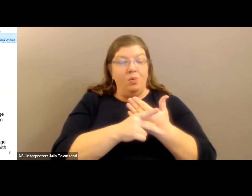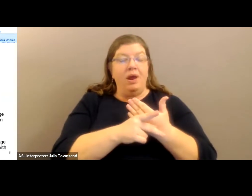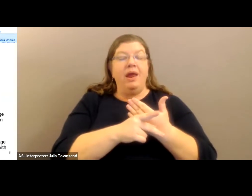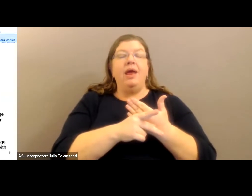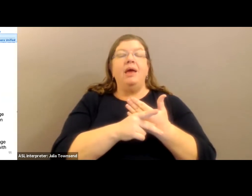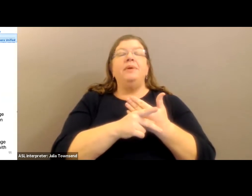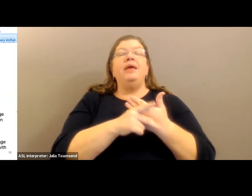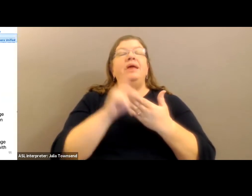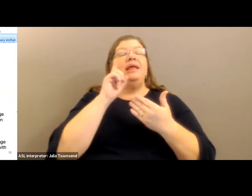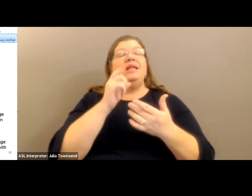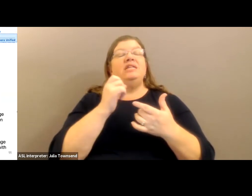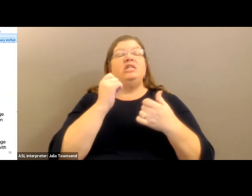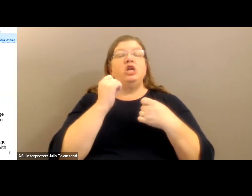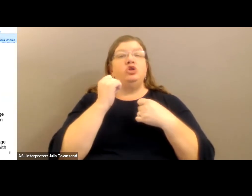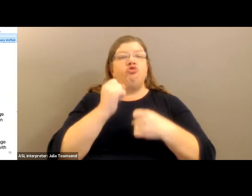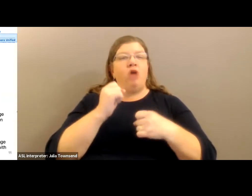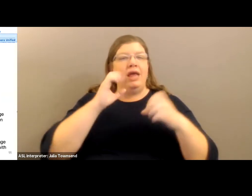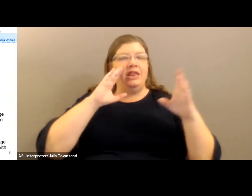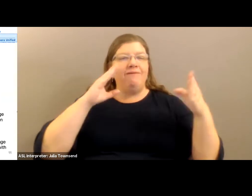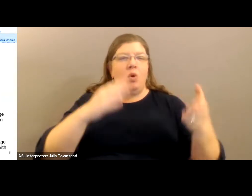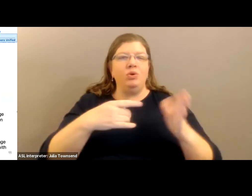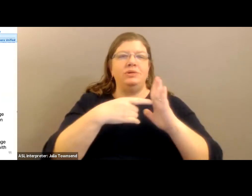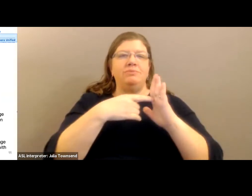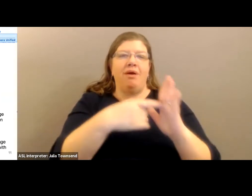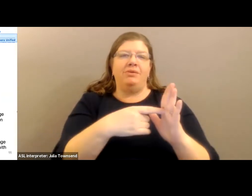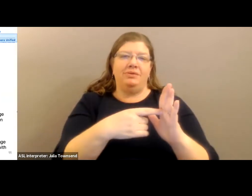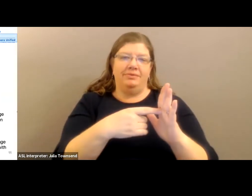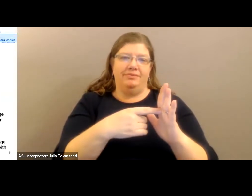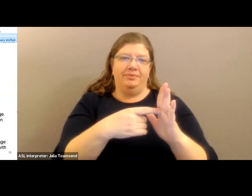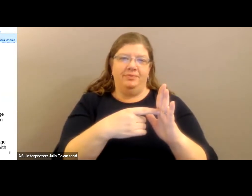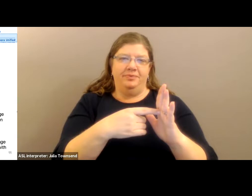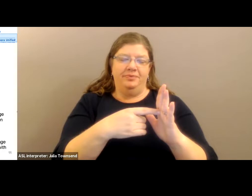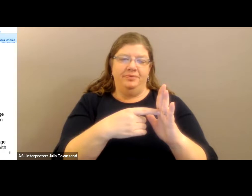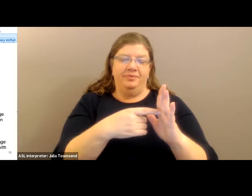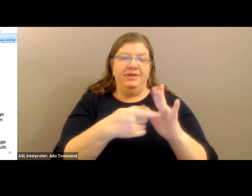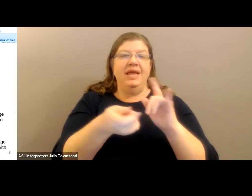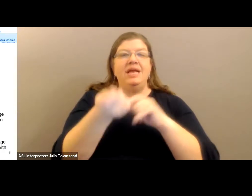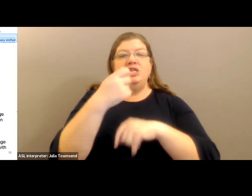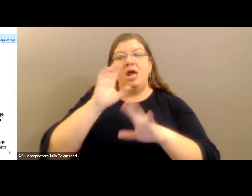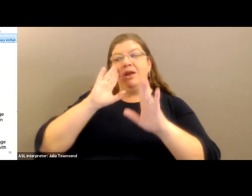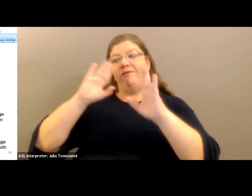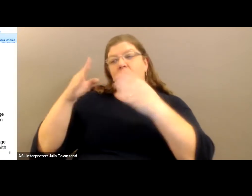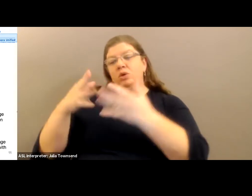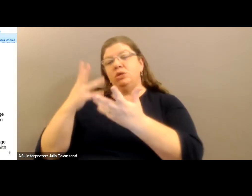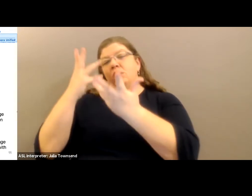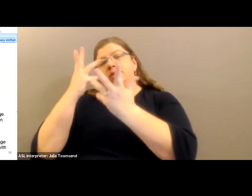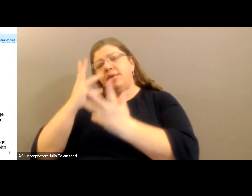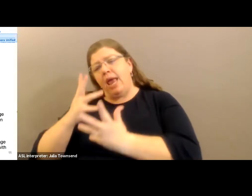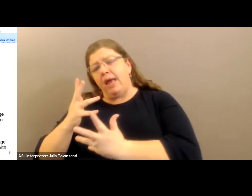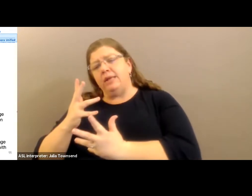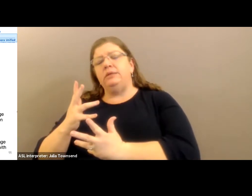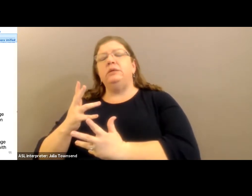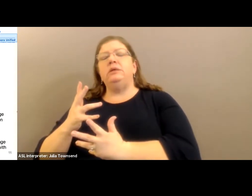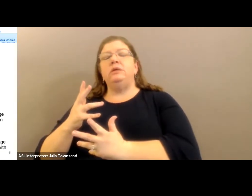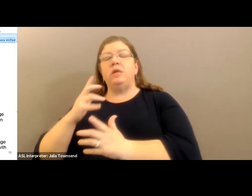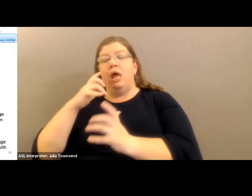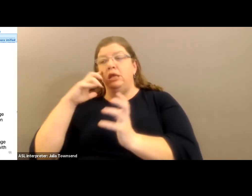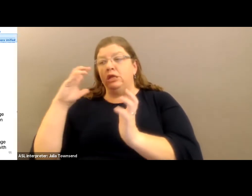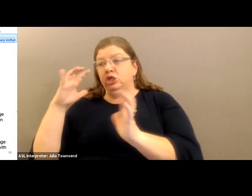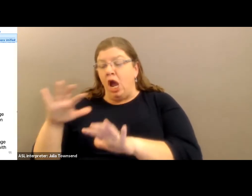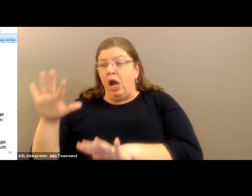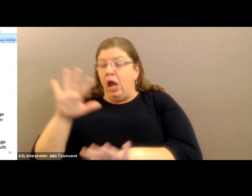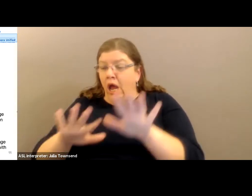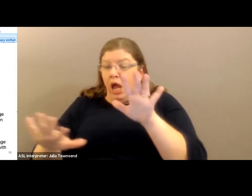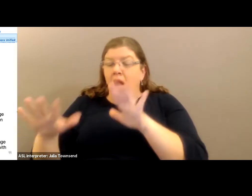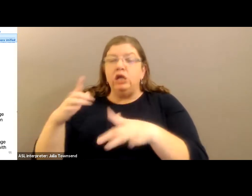is a strengths-focused model. Rather than focus on sadness and the shocking nature